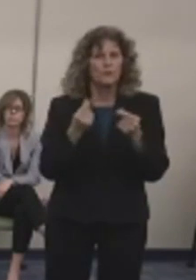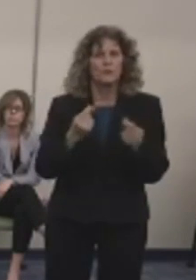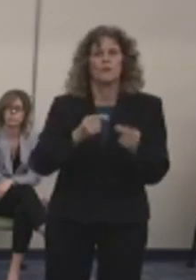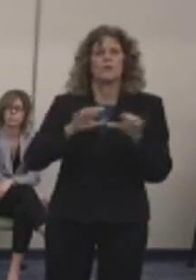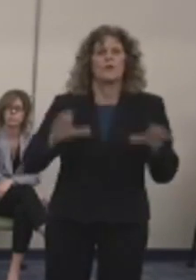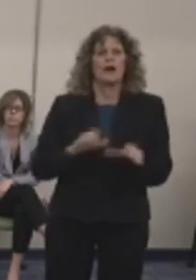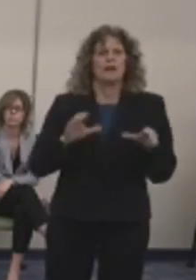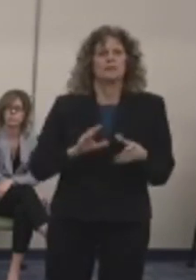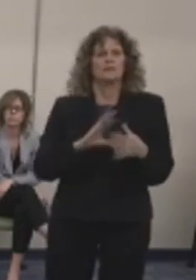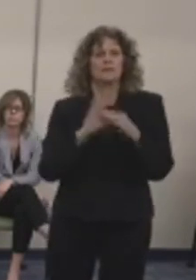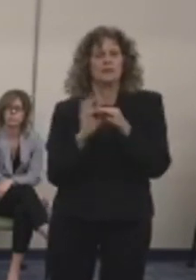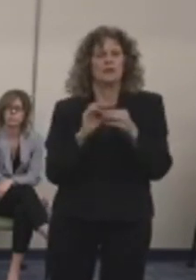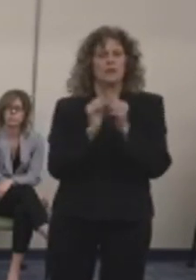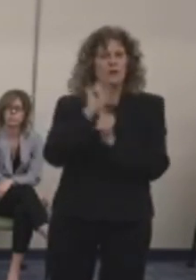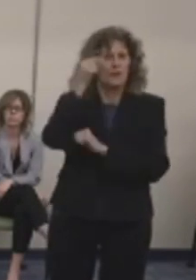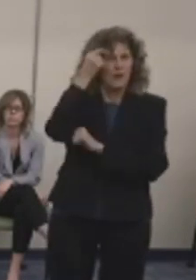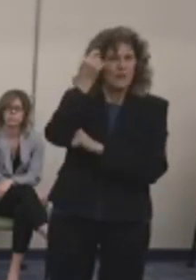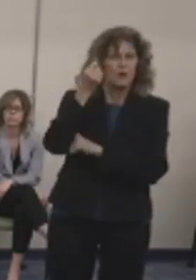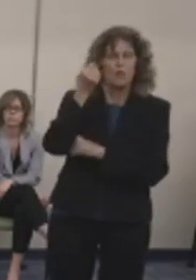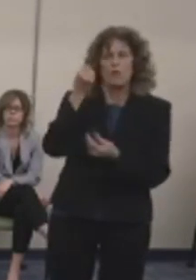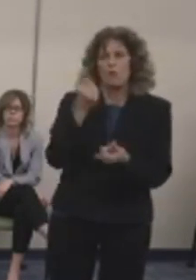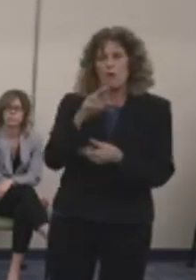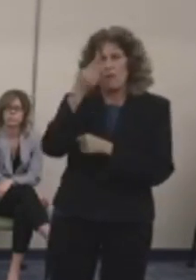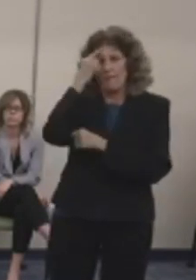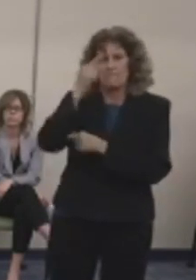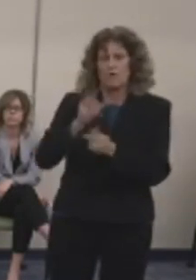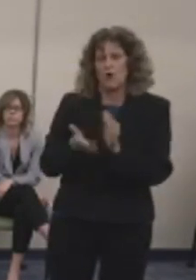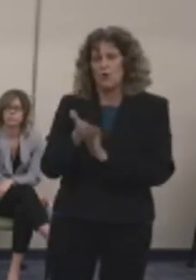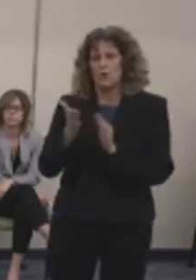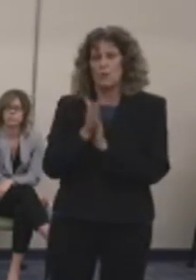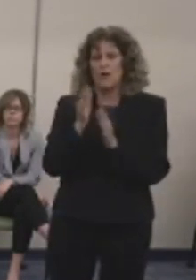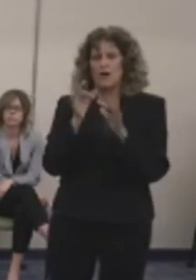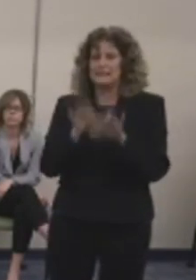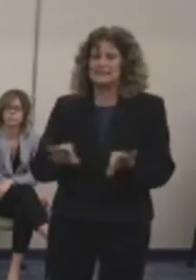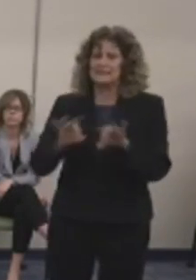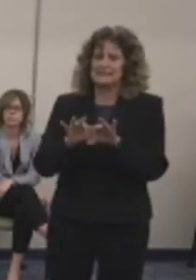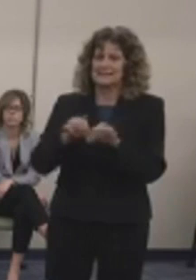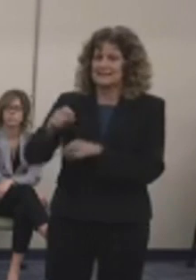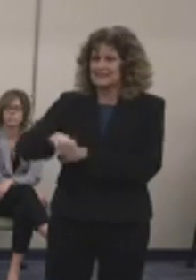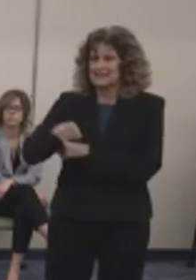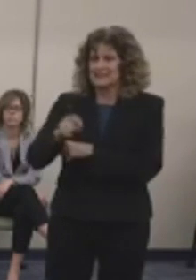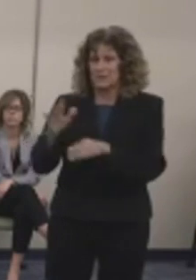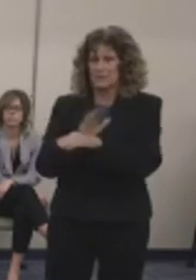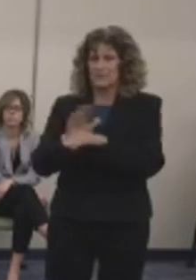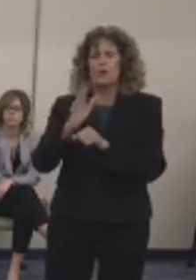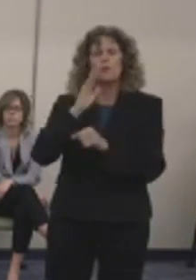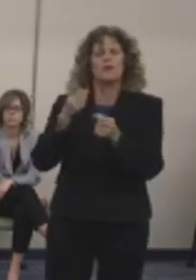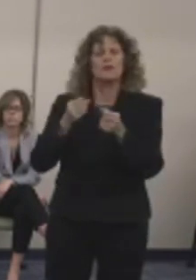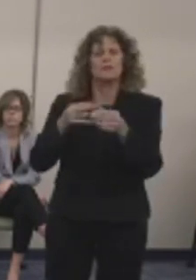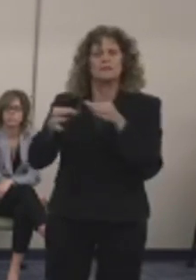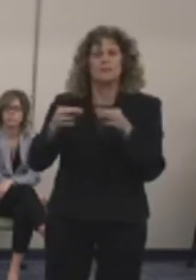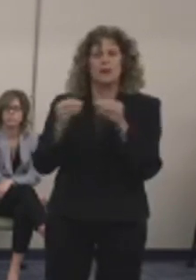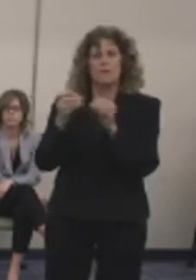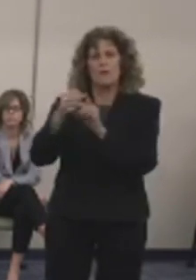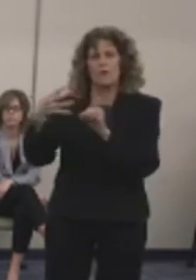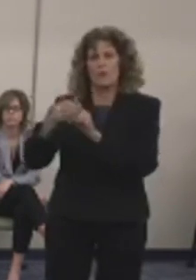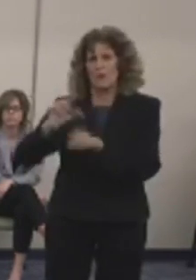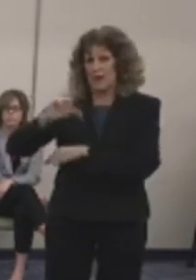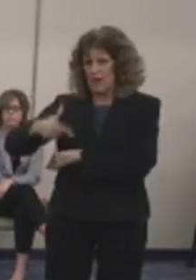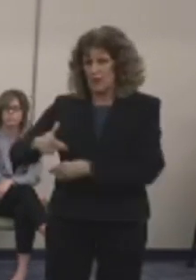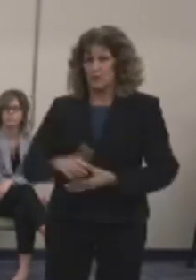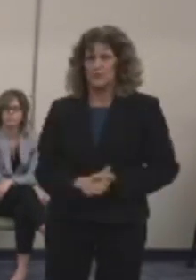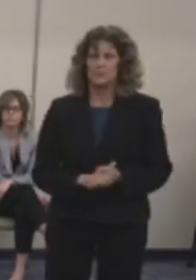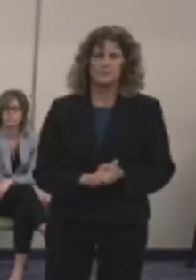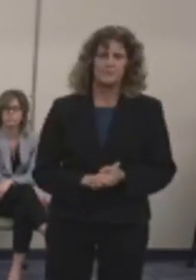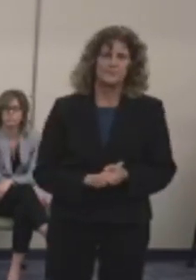tests positive or is showing symptoms, to go ahead and self-isolate. And that order will take effect tonight at 8 o'clock. And I did see that